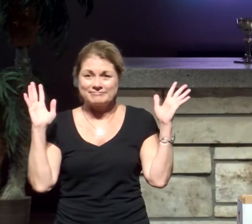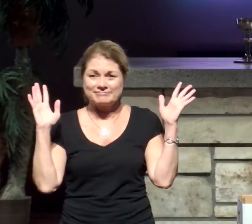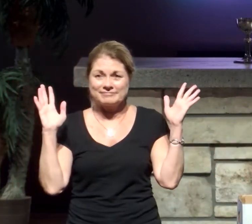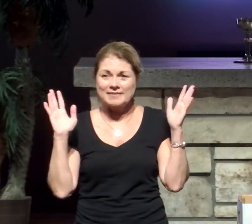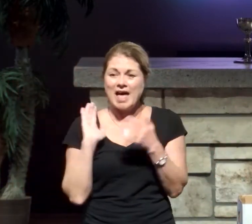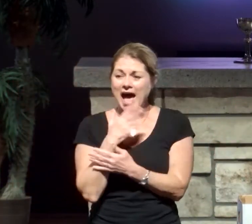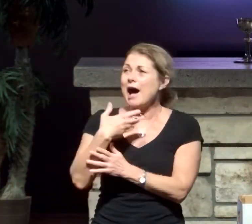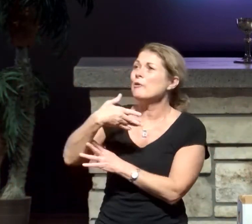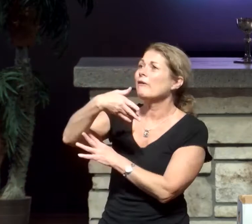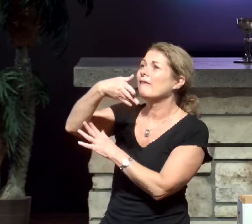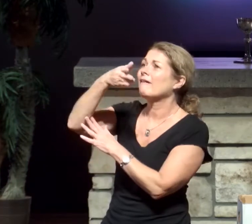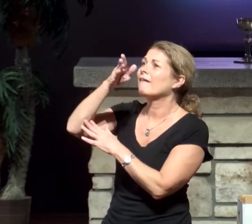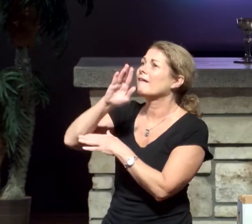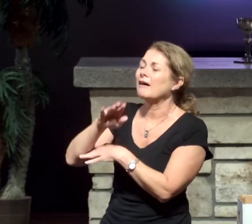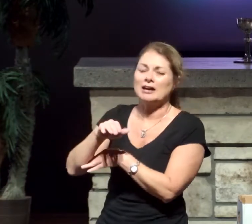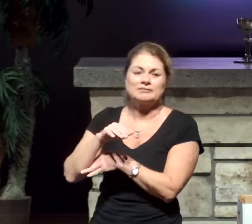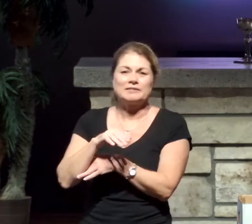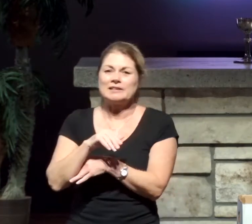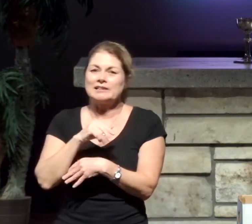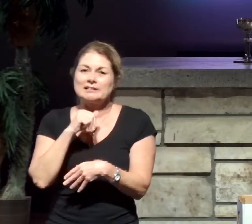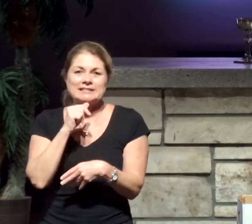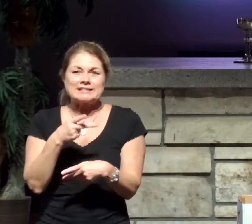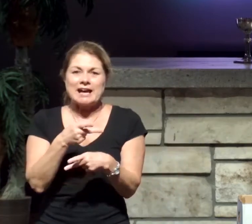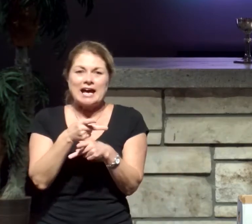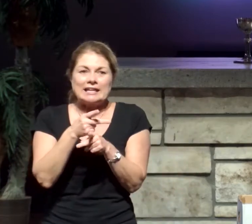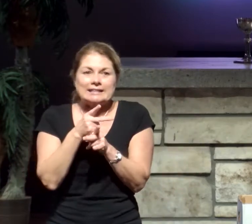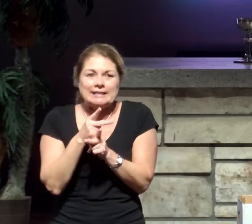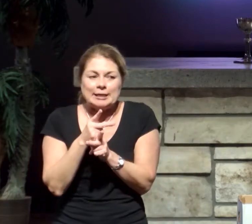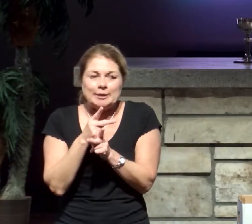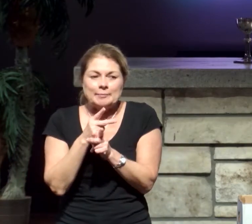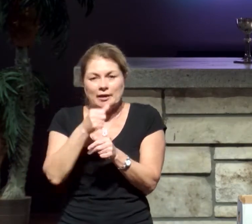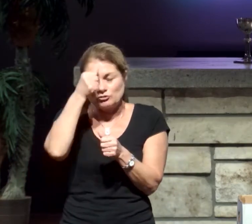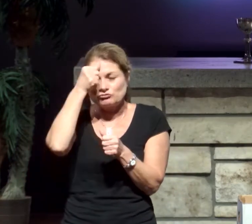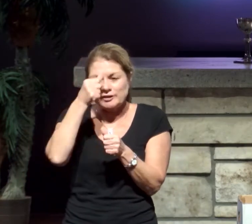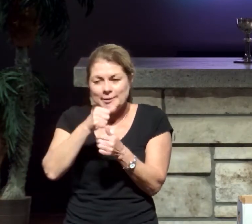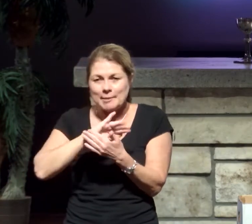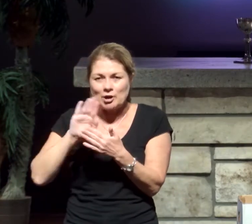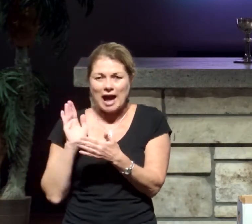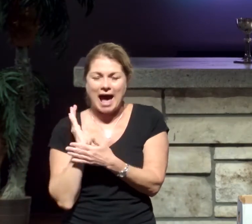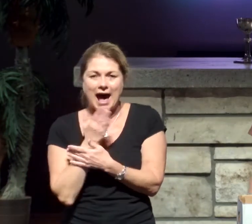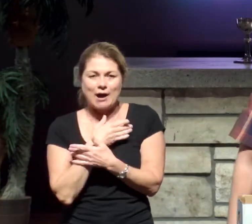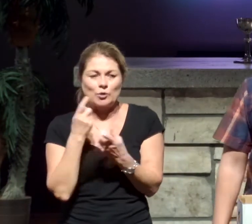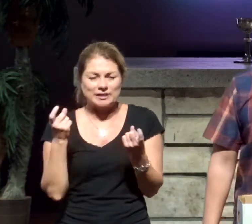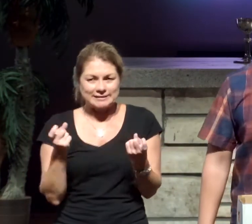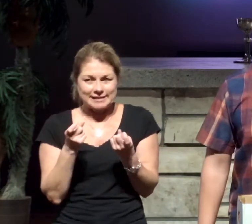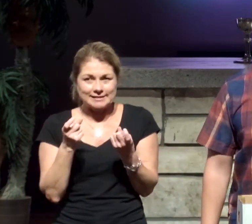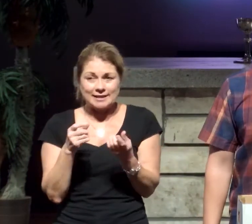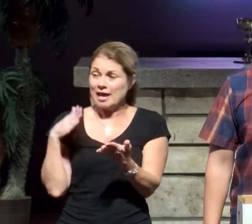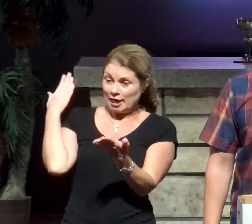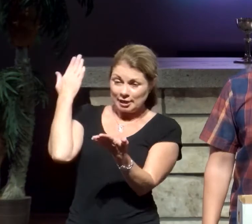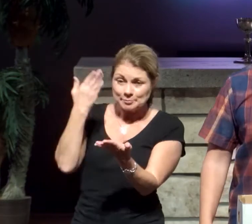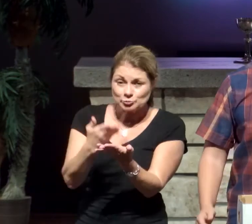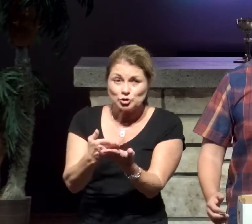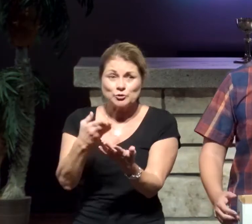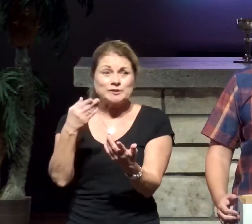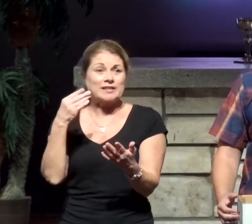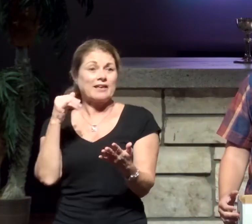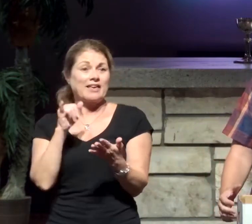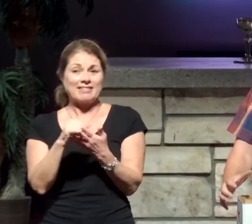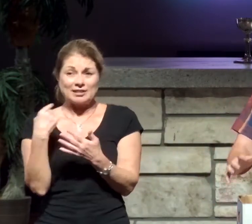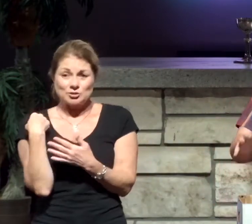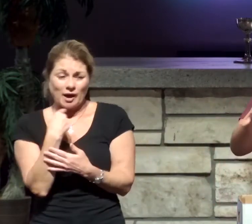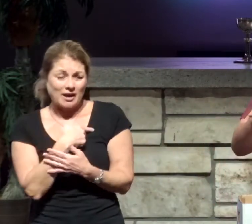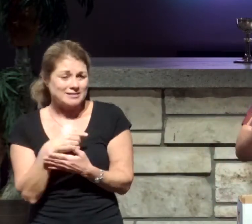Our God keeps no record of wrongs. And he proves it to us time and time again when